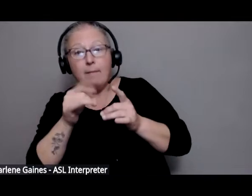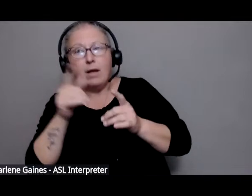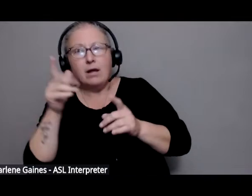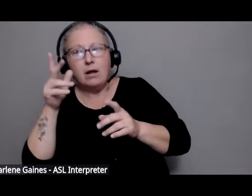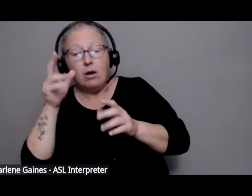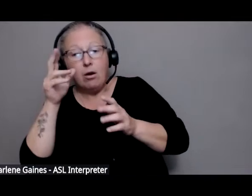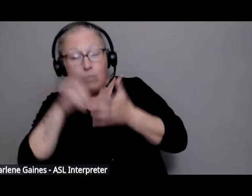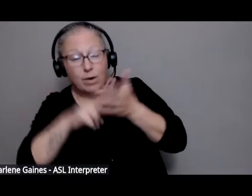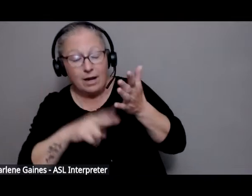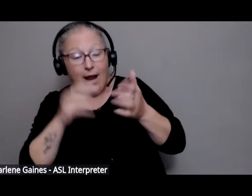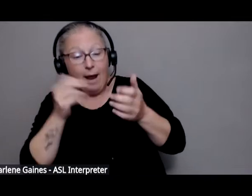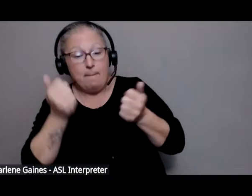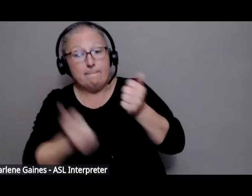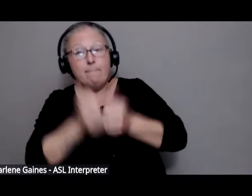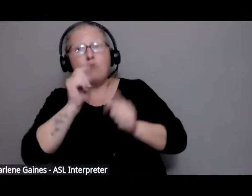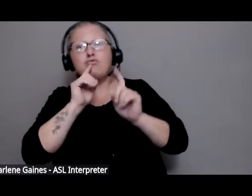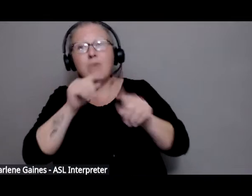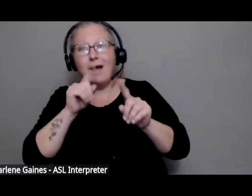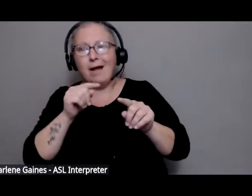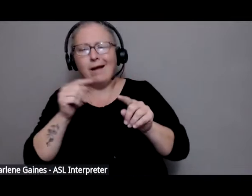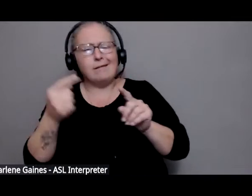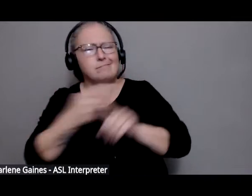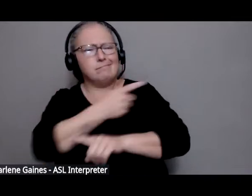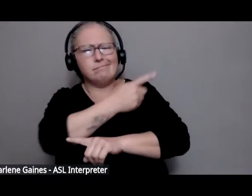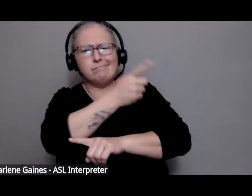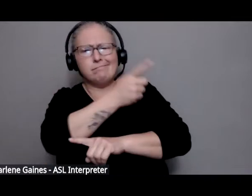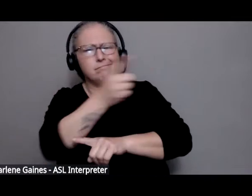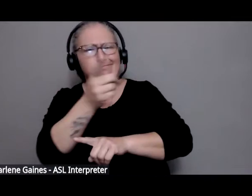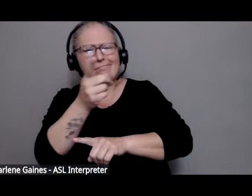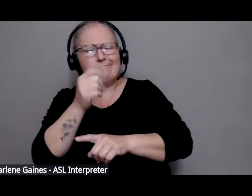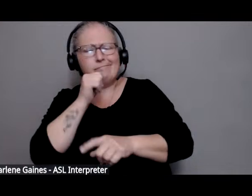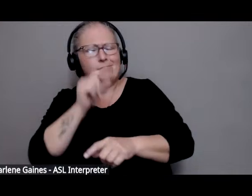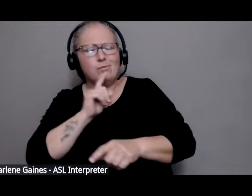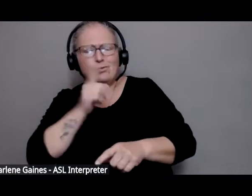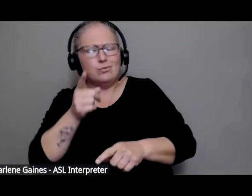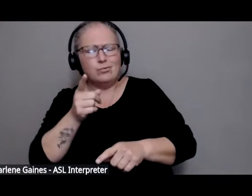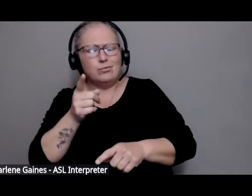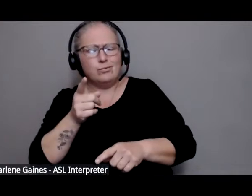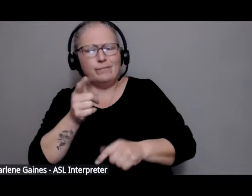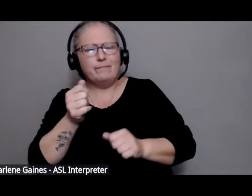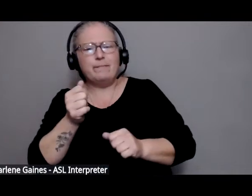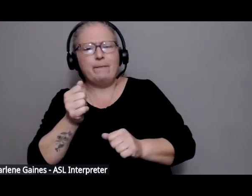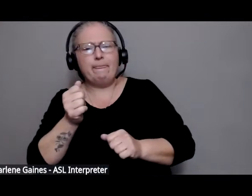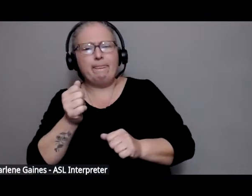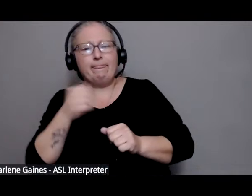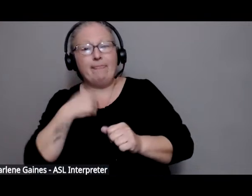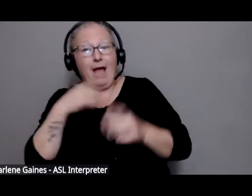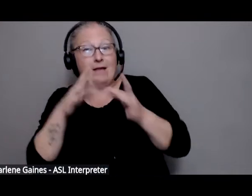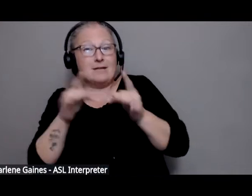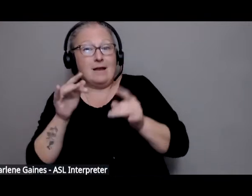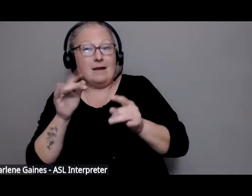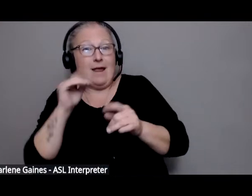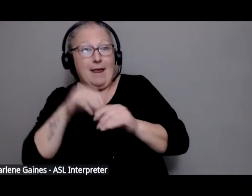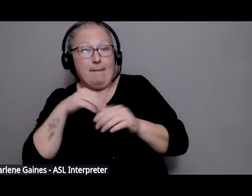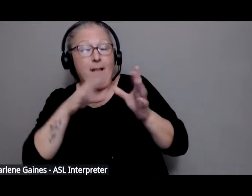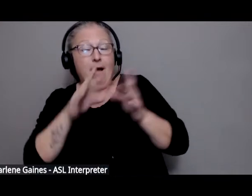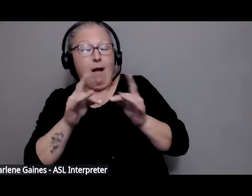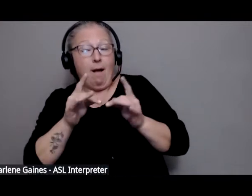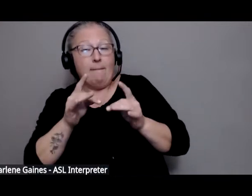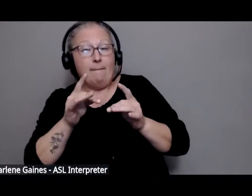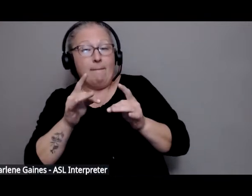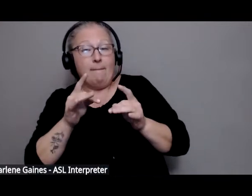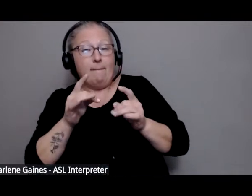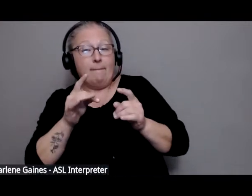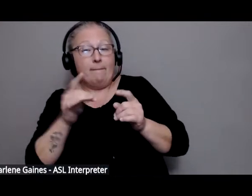the reaction is misguided, misdirected, and unfounded. As I stated unequivocally in my comments, I respect and